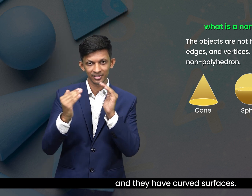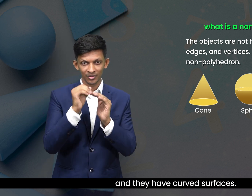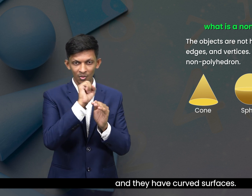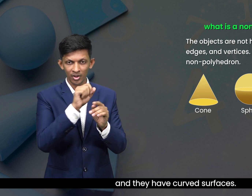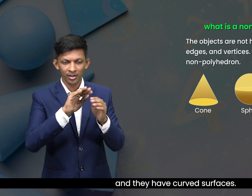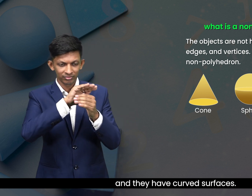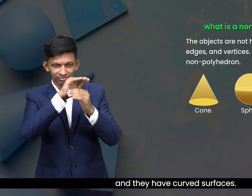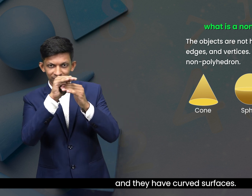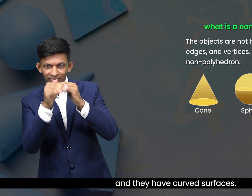surfaces.